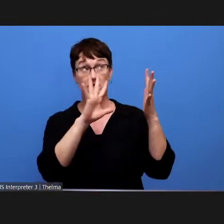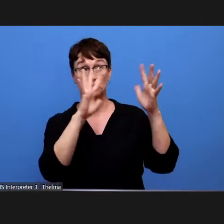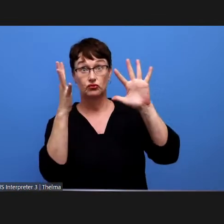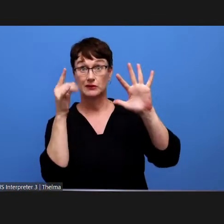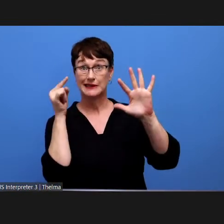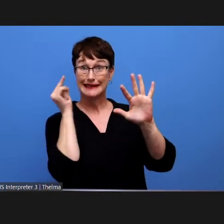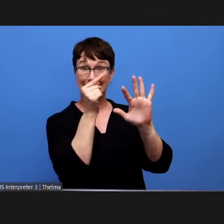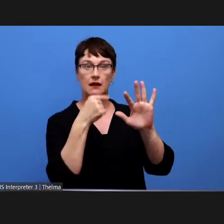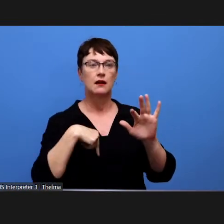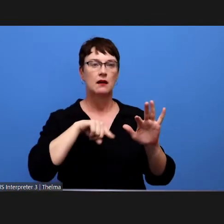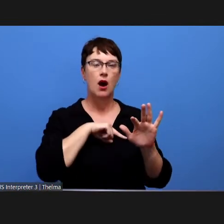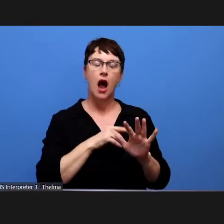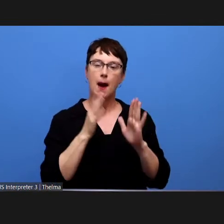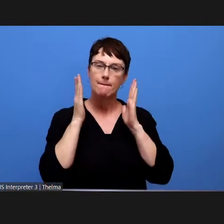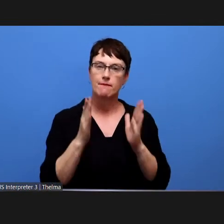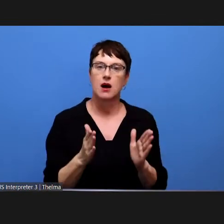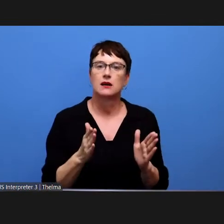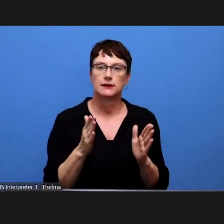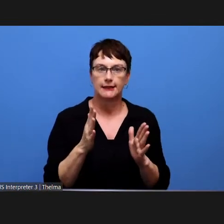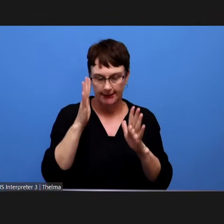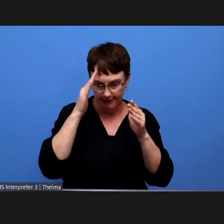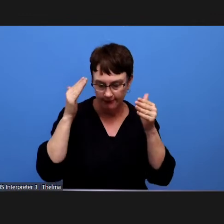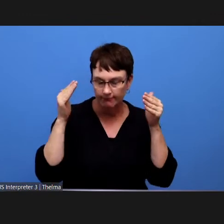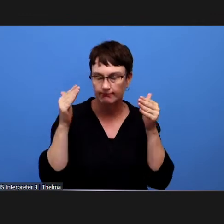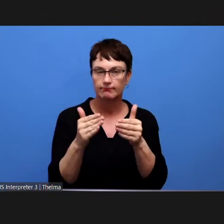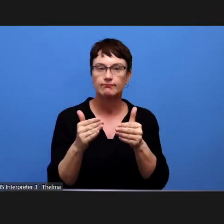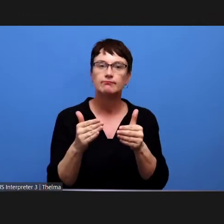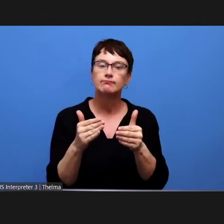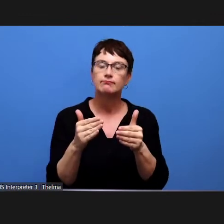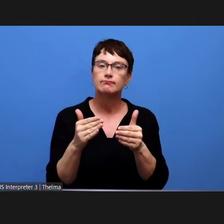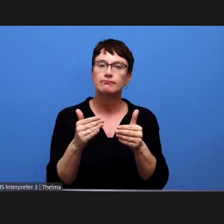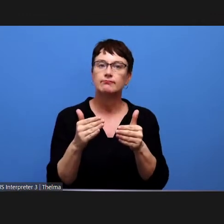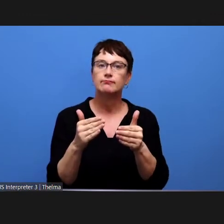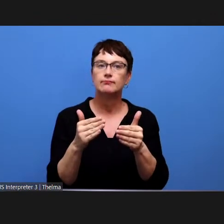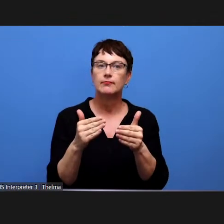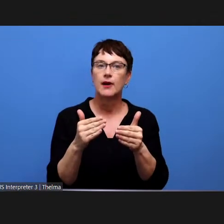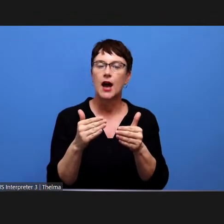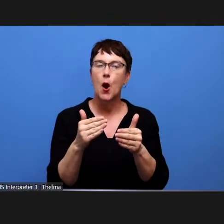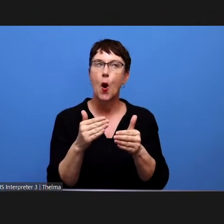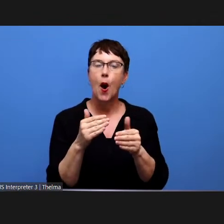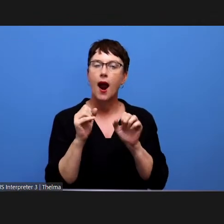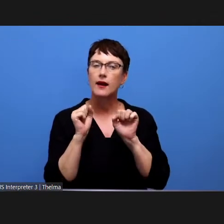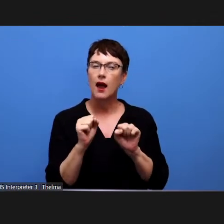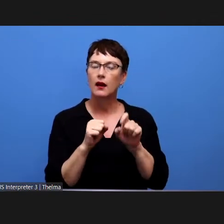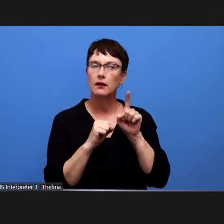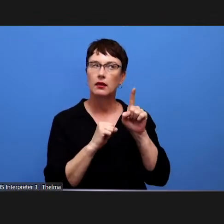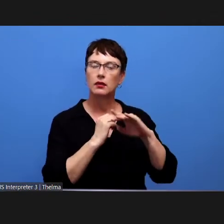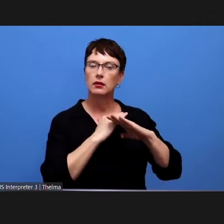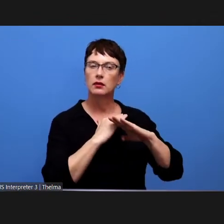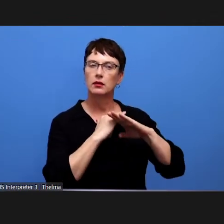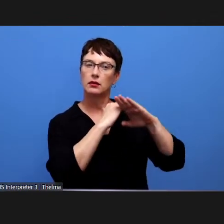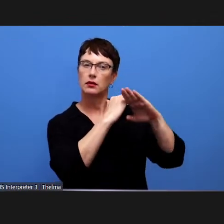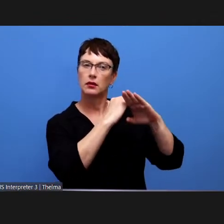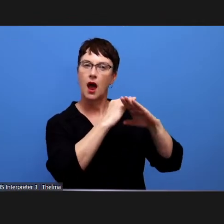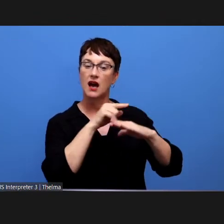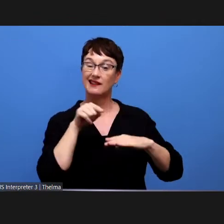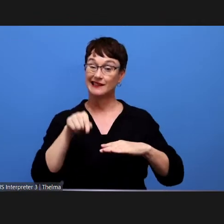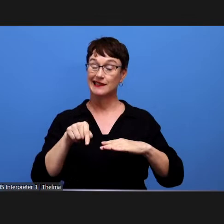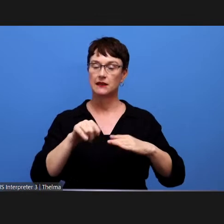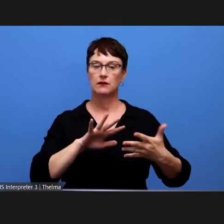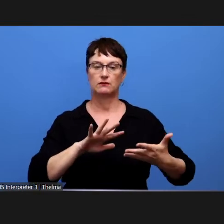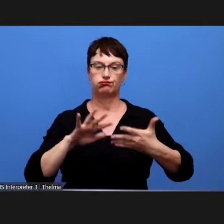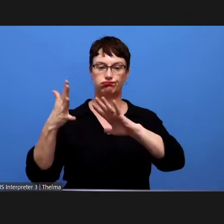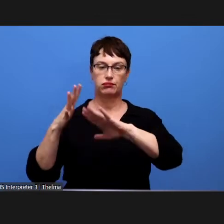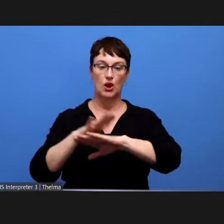focus on how to finance climate change to mitigate crises, how the transition from carbon emitting sources to